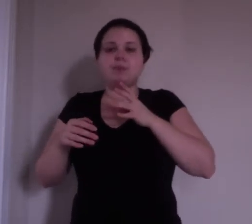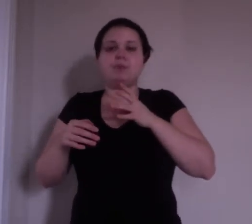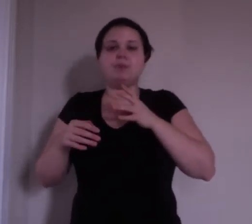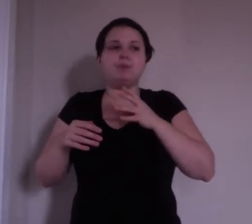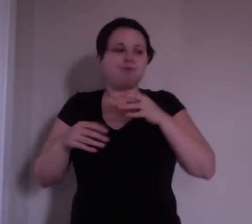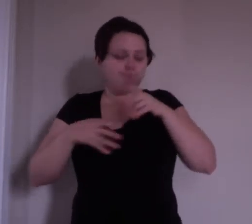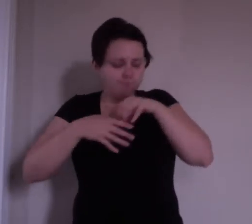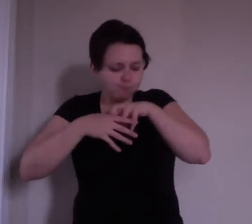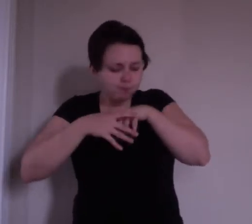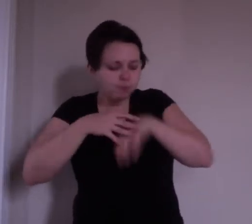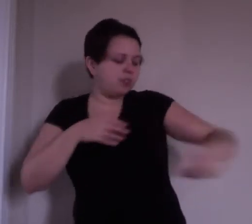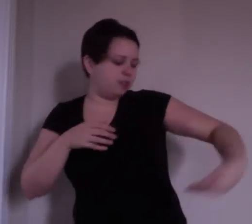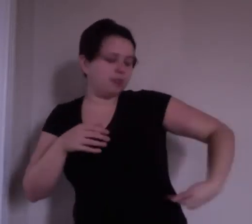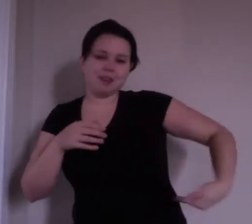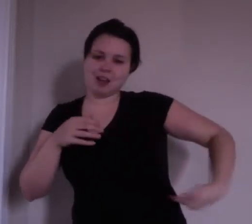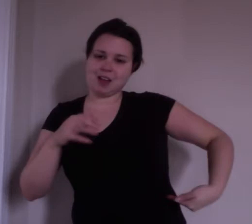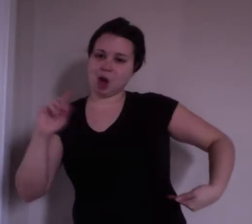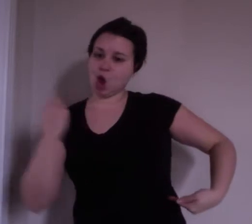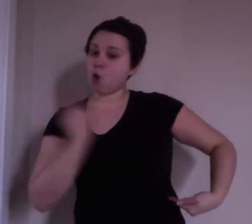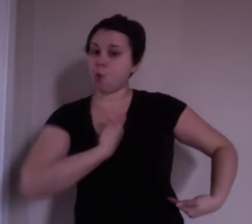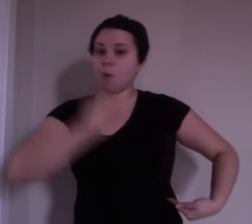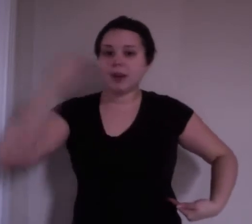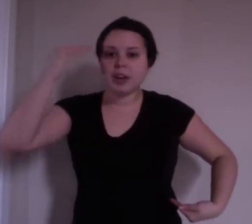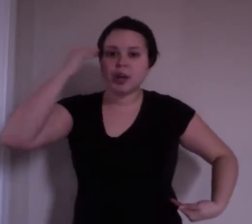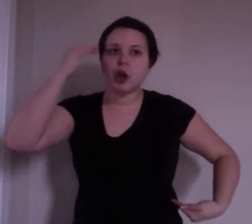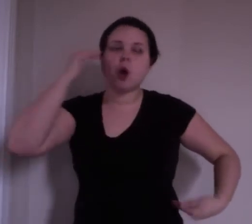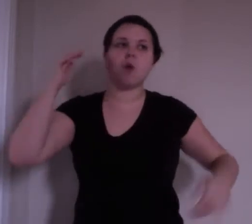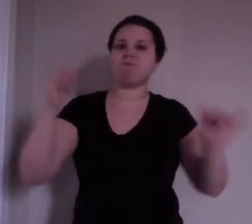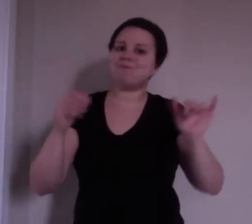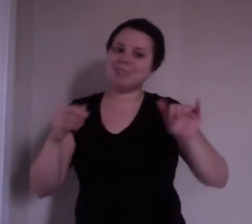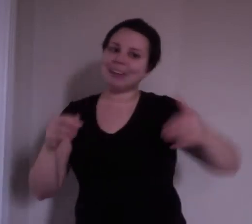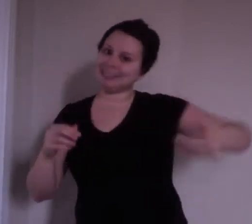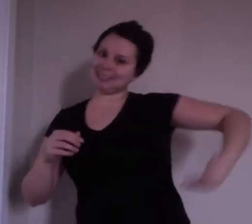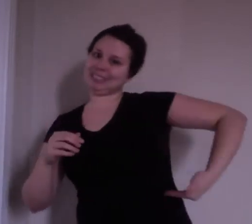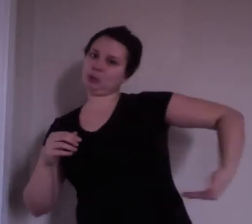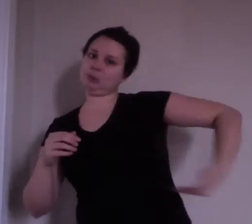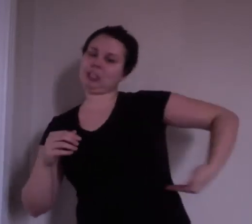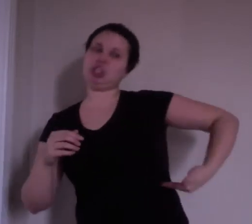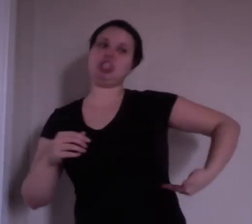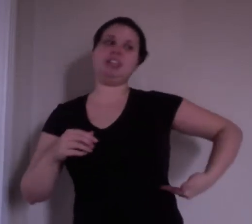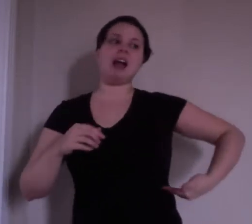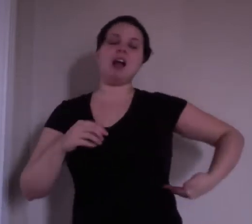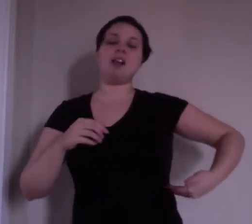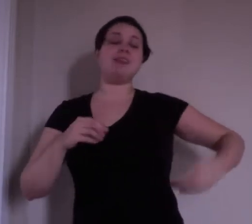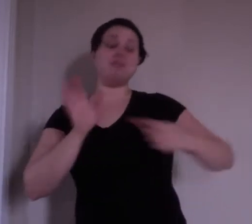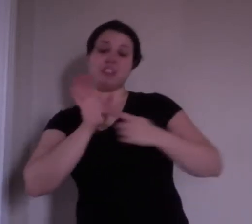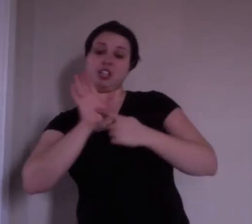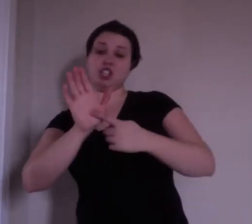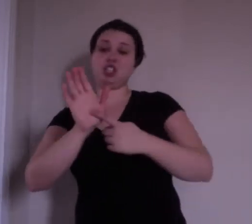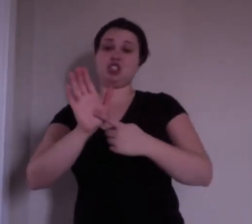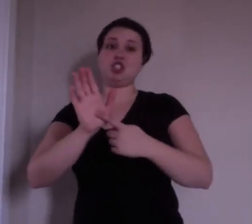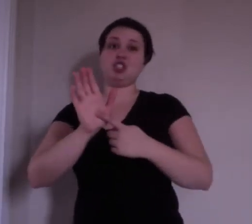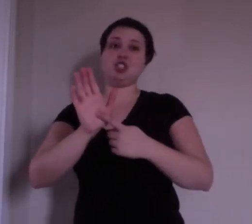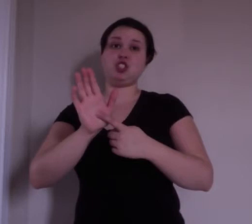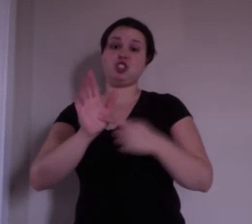deep inside, almost like intuition, that presents itself as an unmistakable